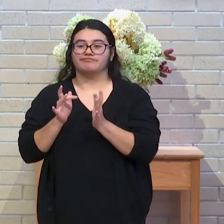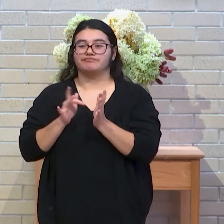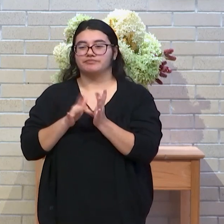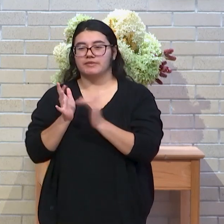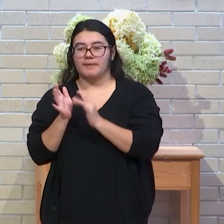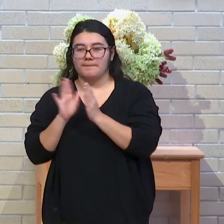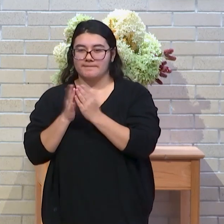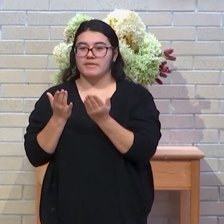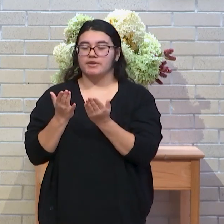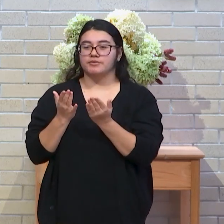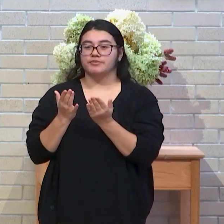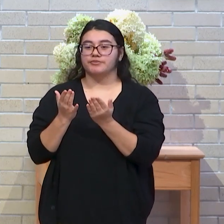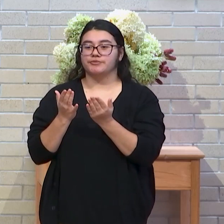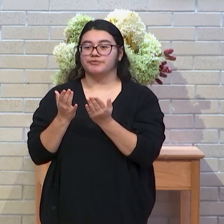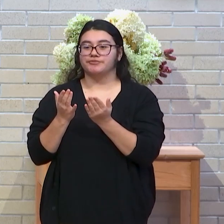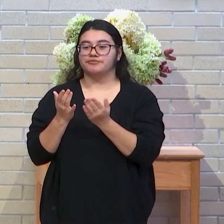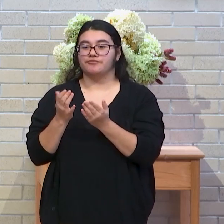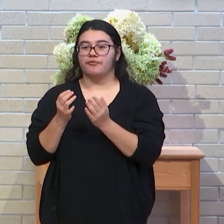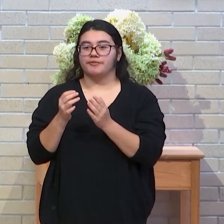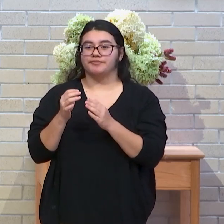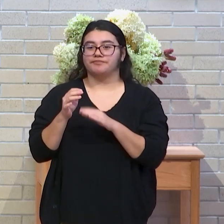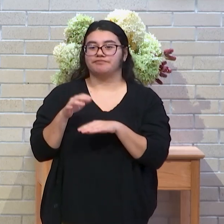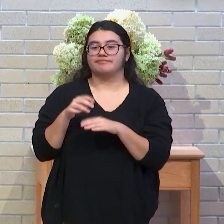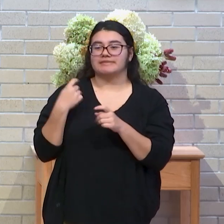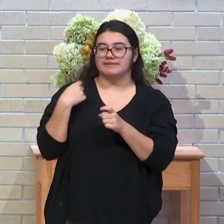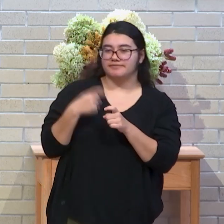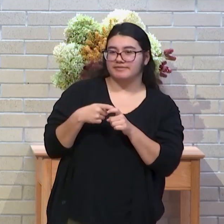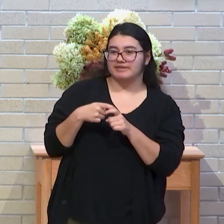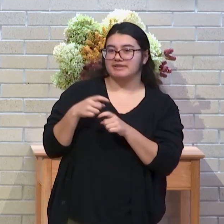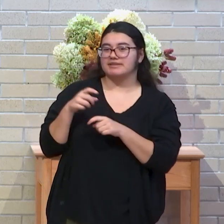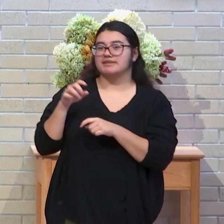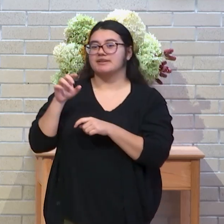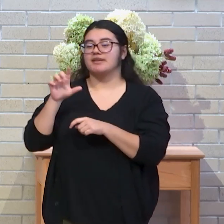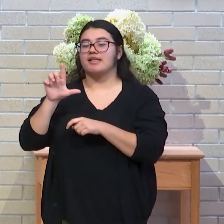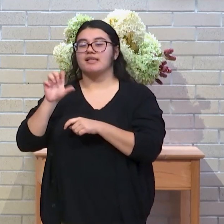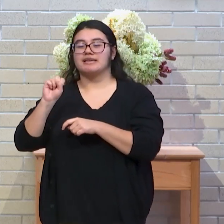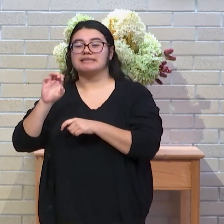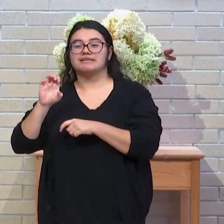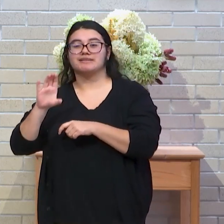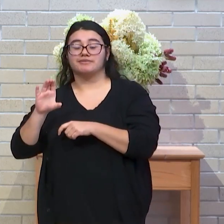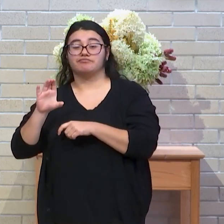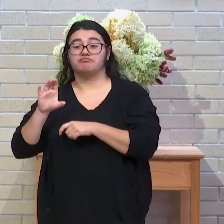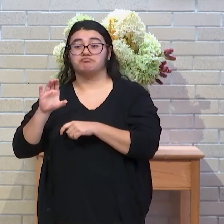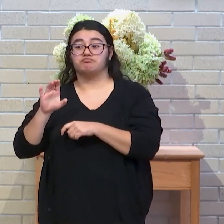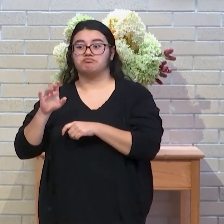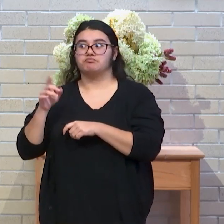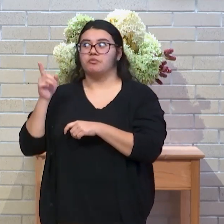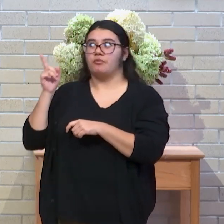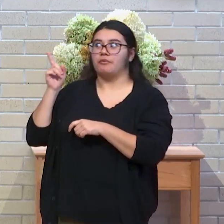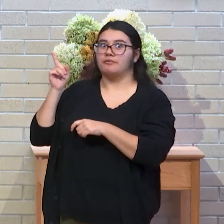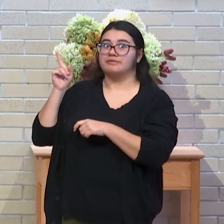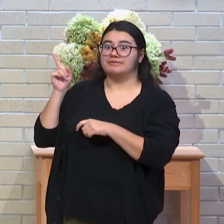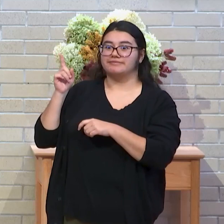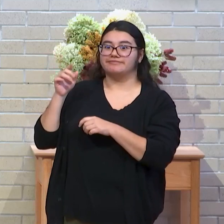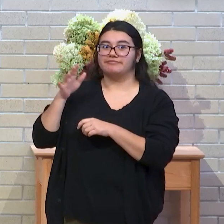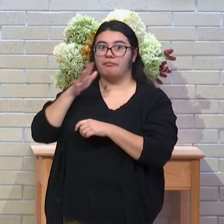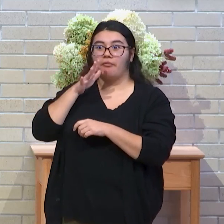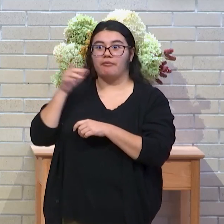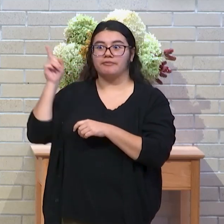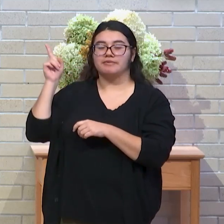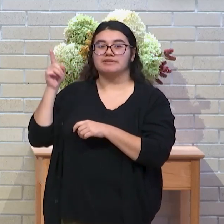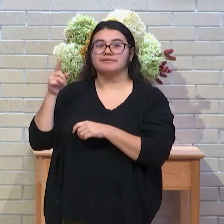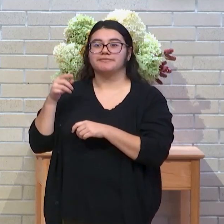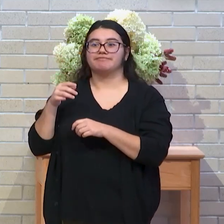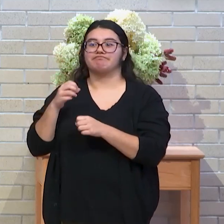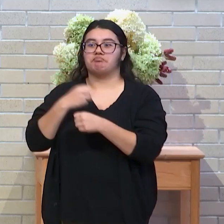into LSEC. So I got to witness her make history, which was really cool. So they gave her a certification, and here you see the celebration